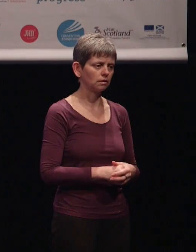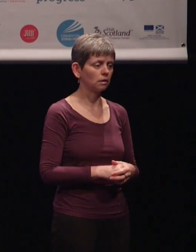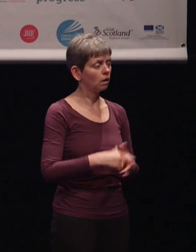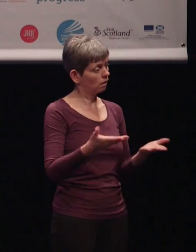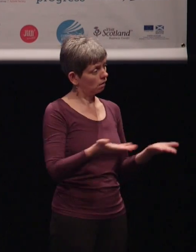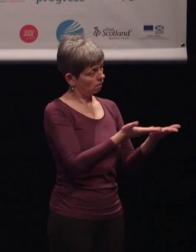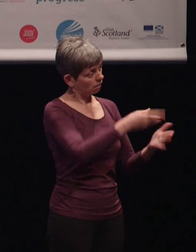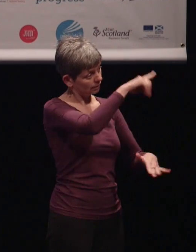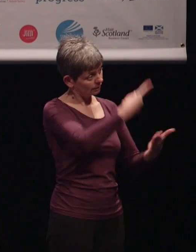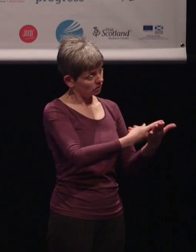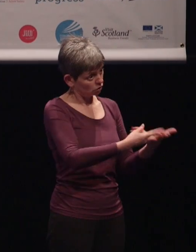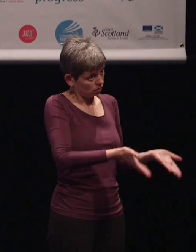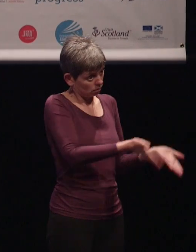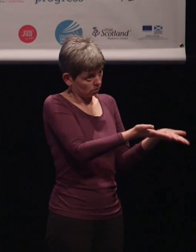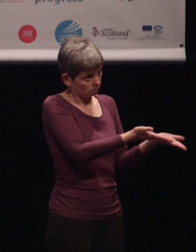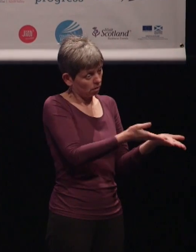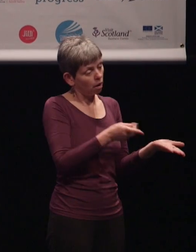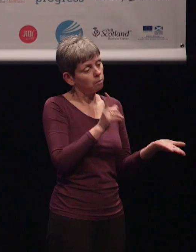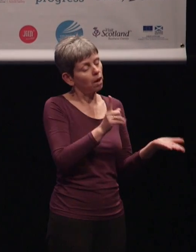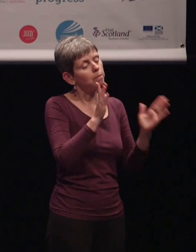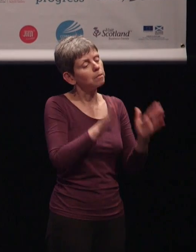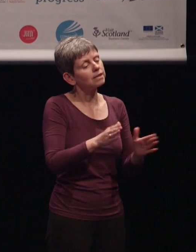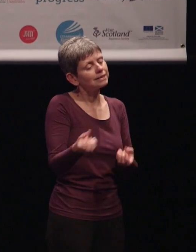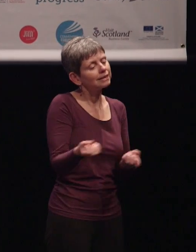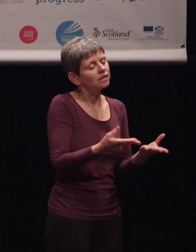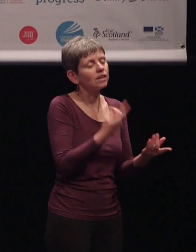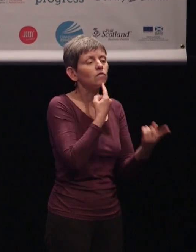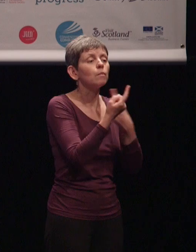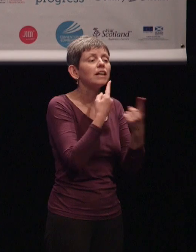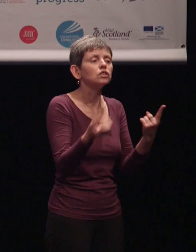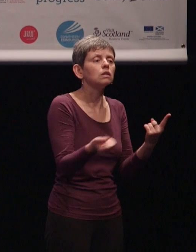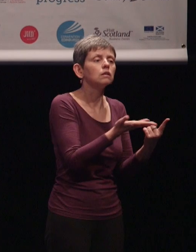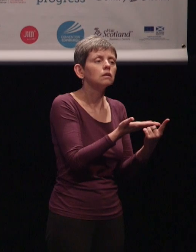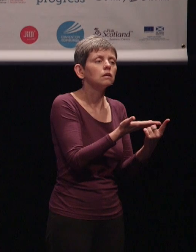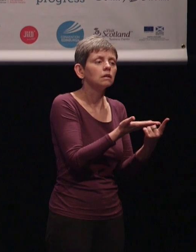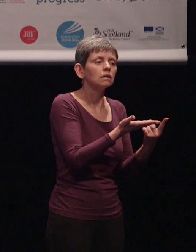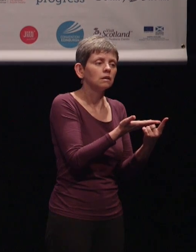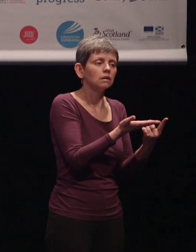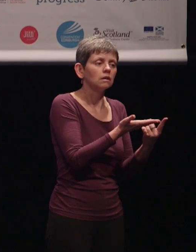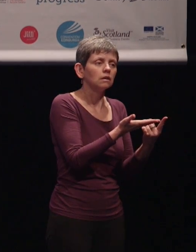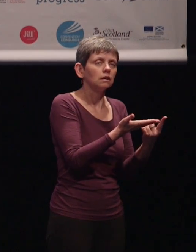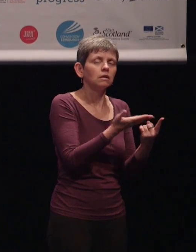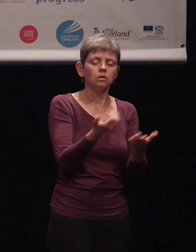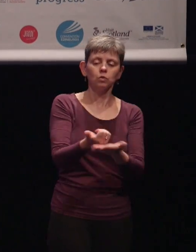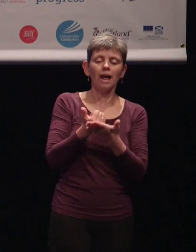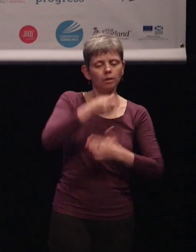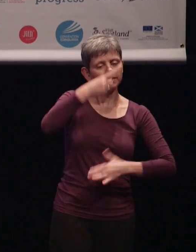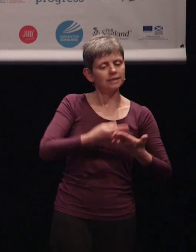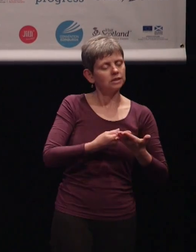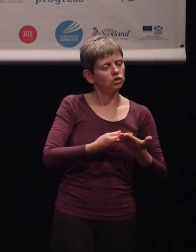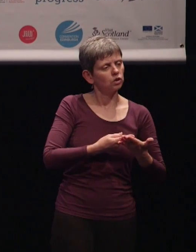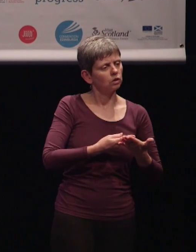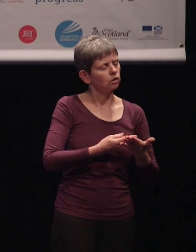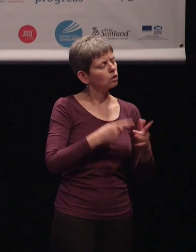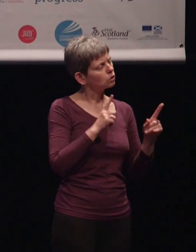to give the person enough information to make that decision. We give the person ideas of